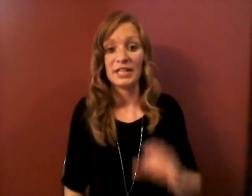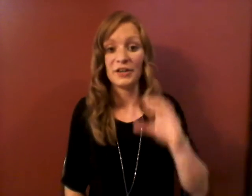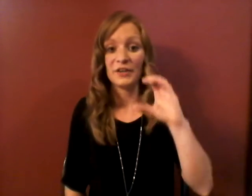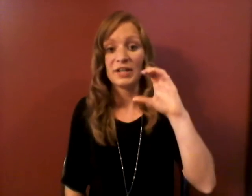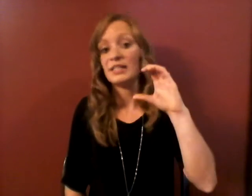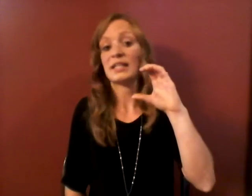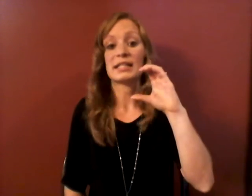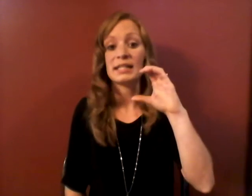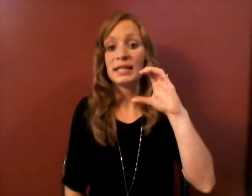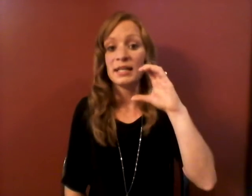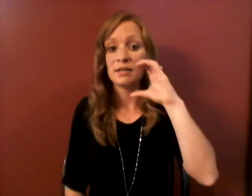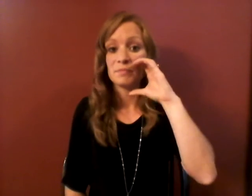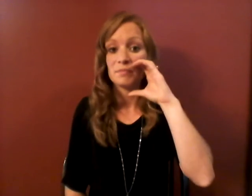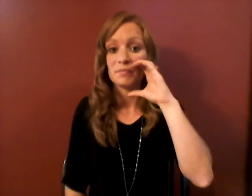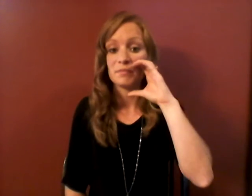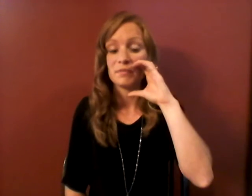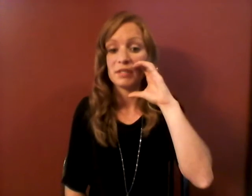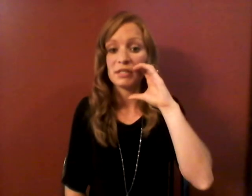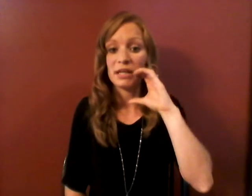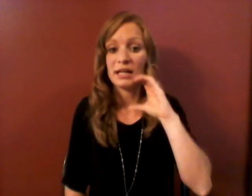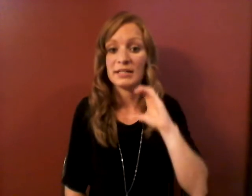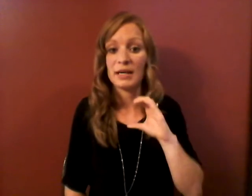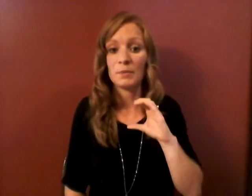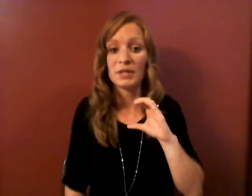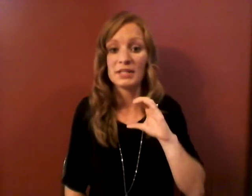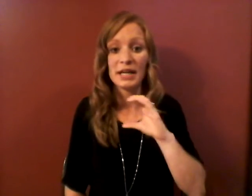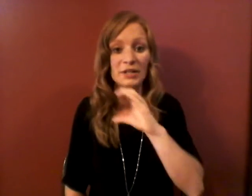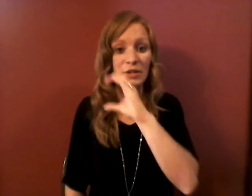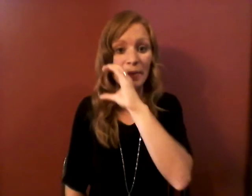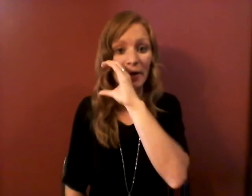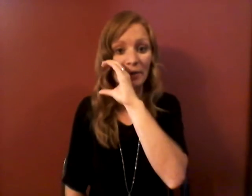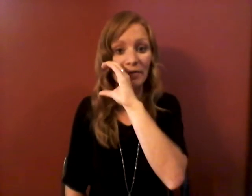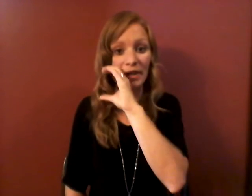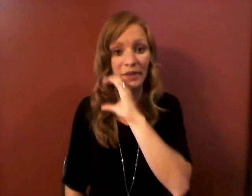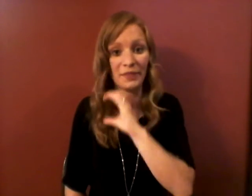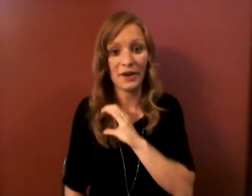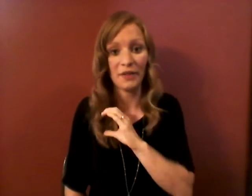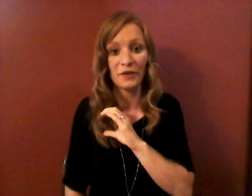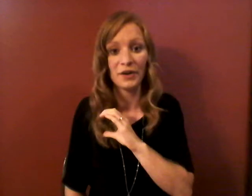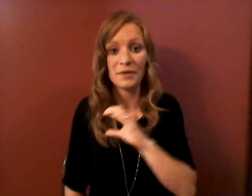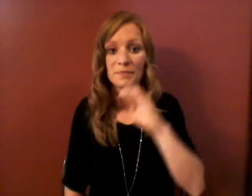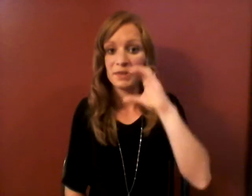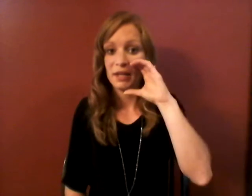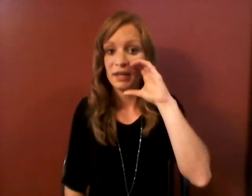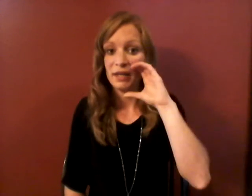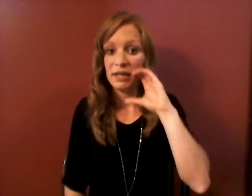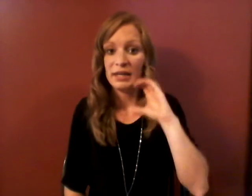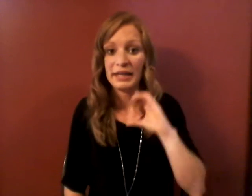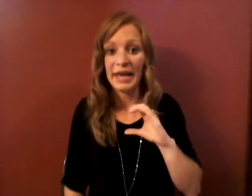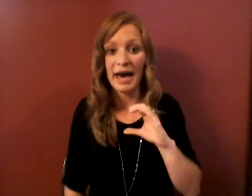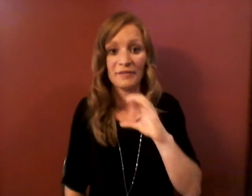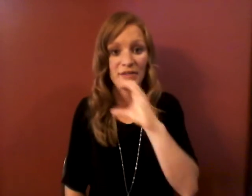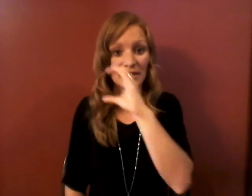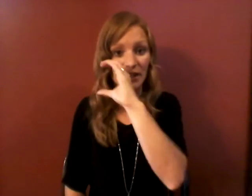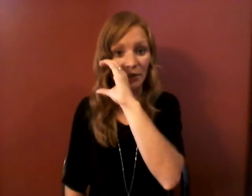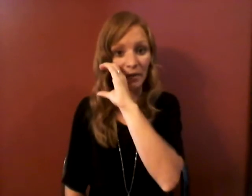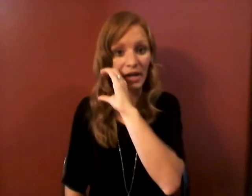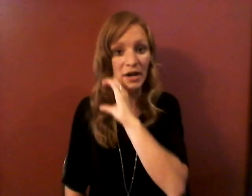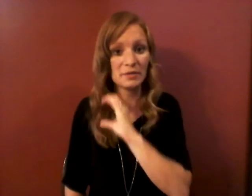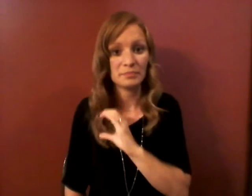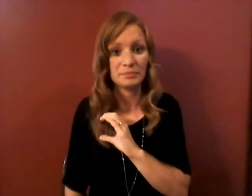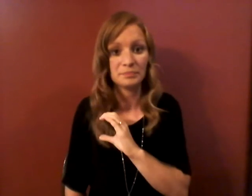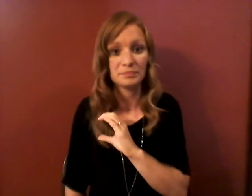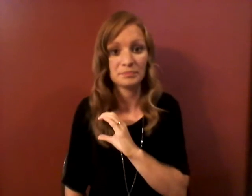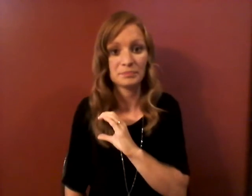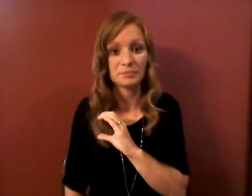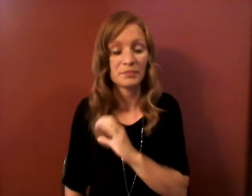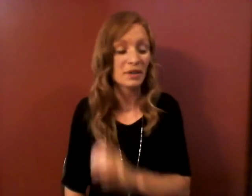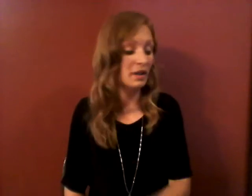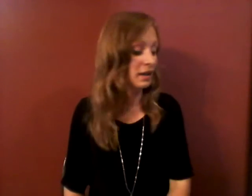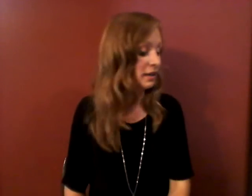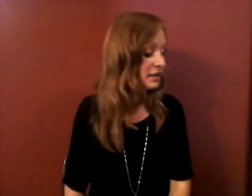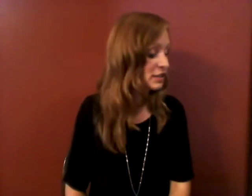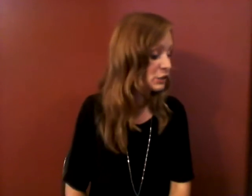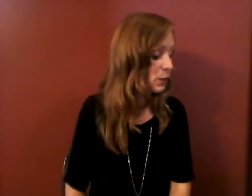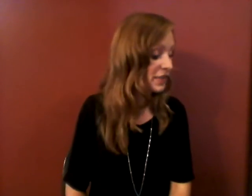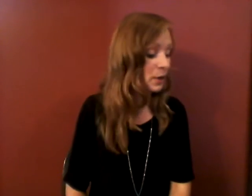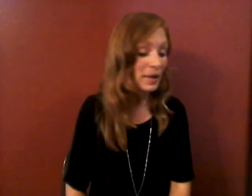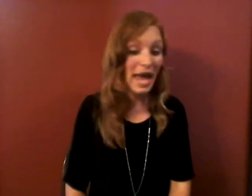Cafeteria is a C, slides down one side of your mouth and the other. Cafeteria. This is one that we